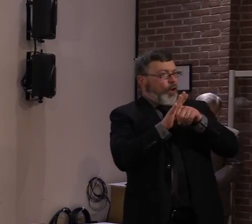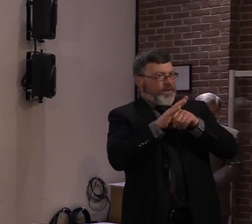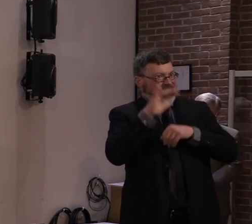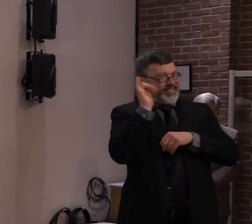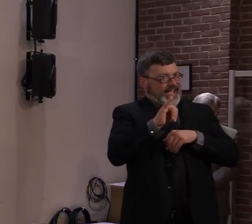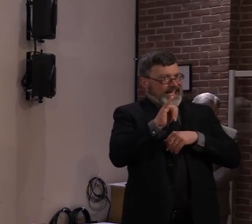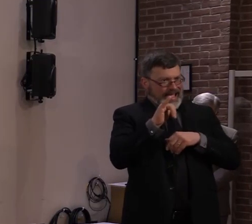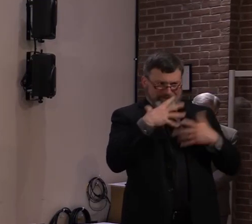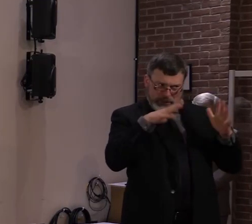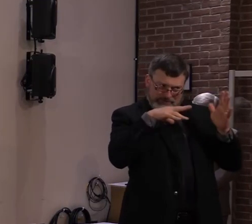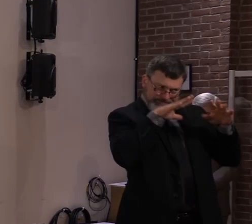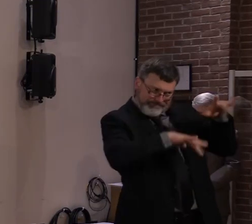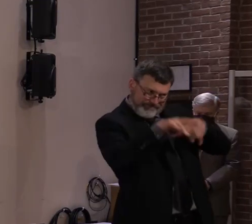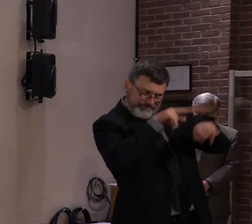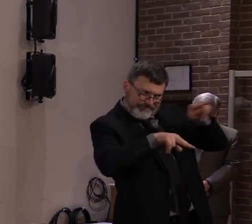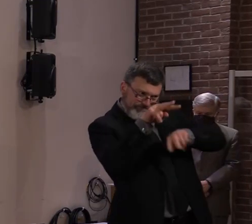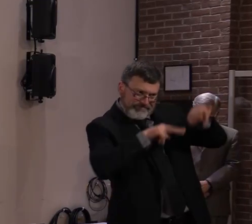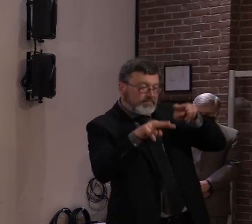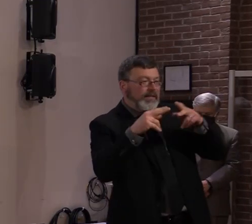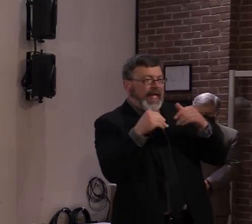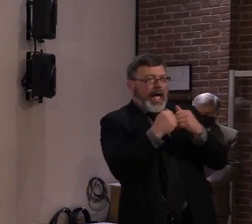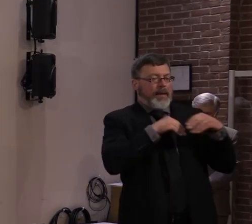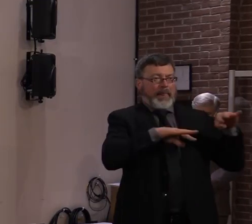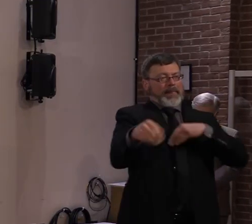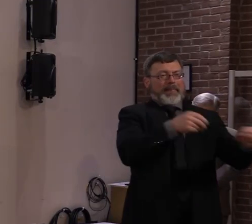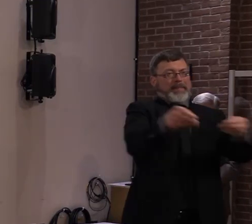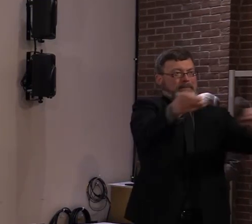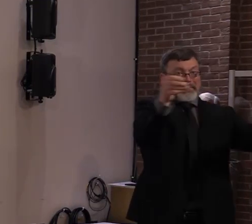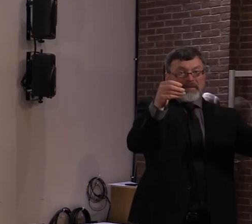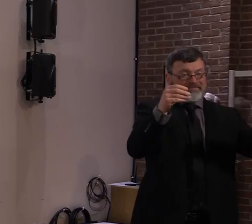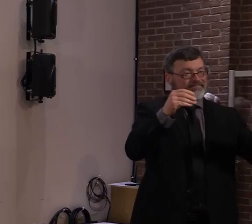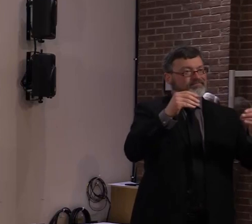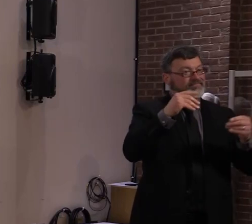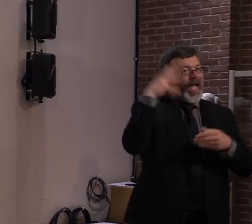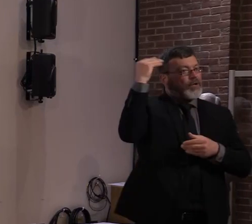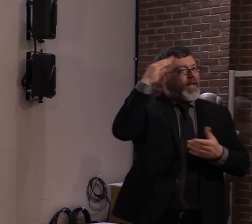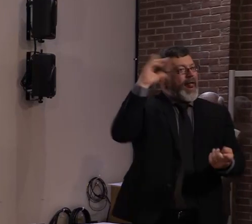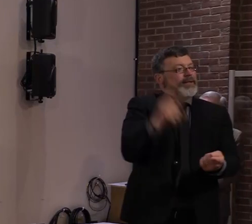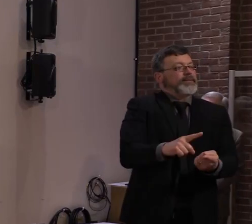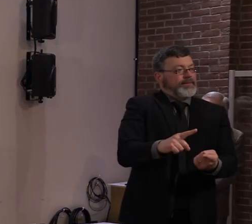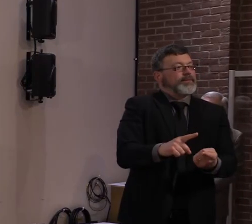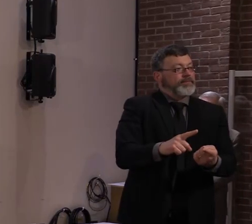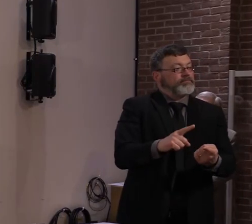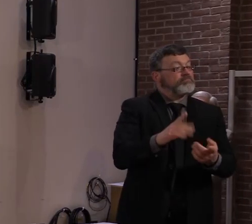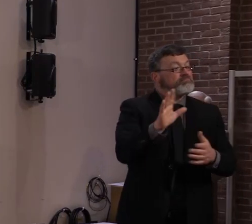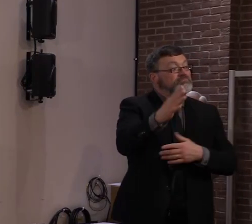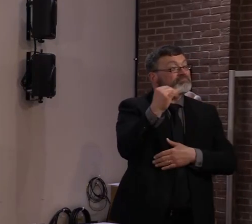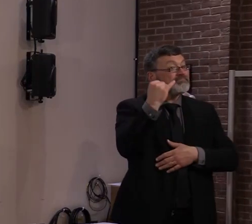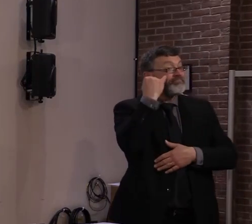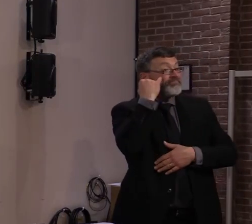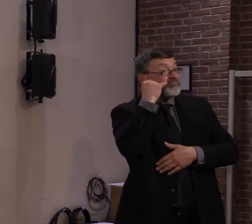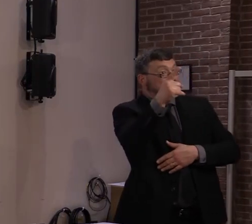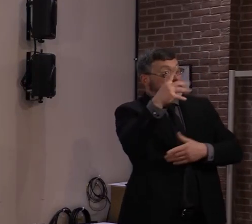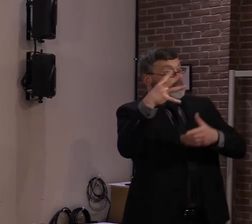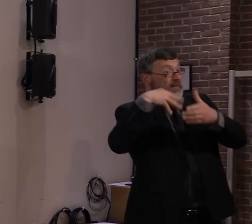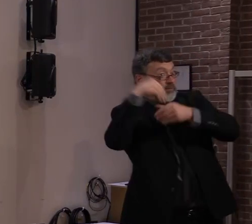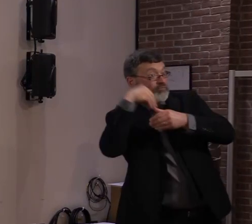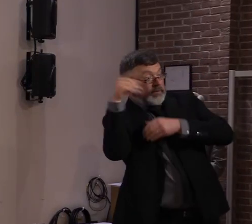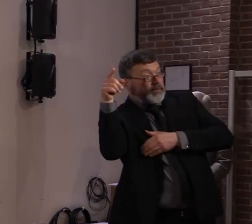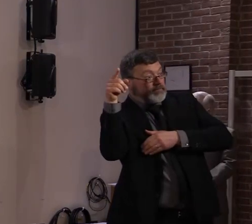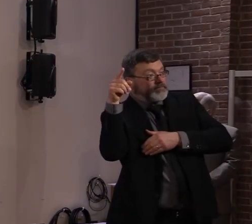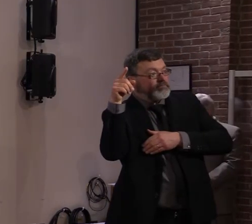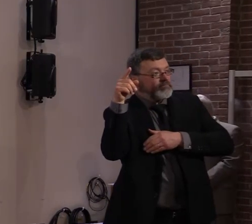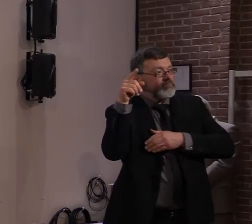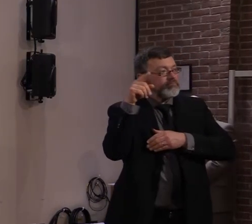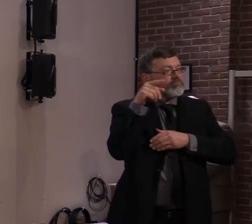people. This is why, when you're now outdoors, masks will only be required when you're in a